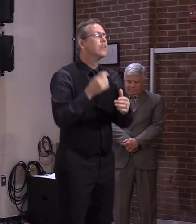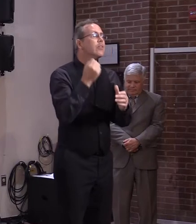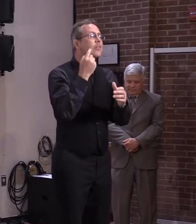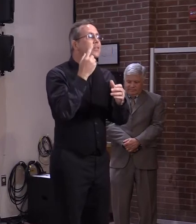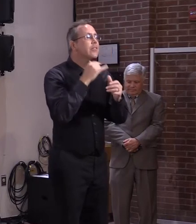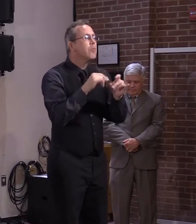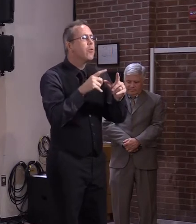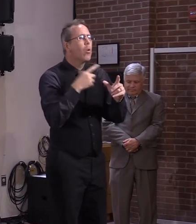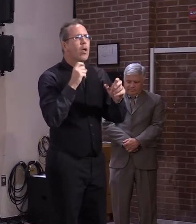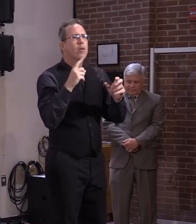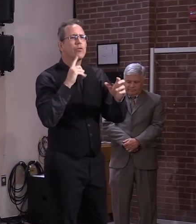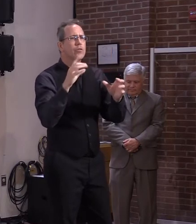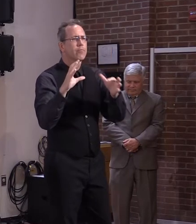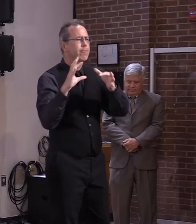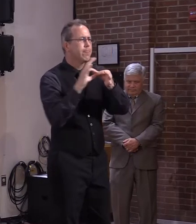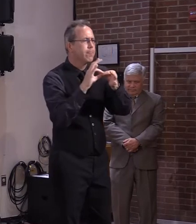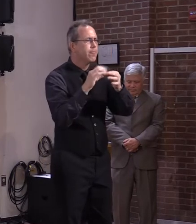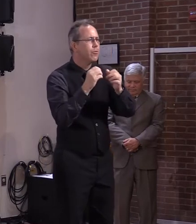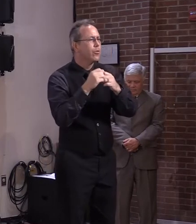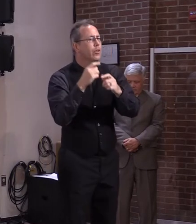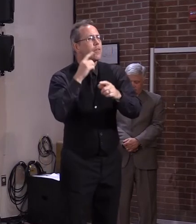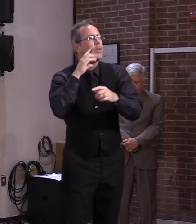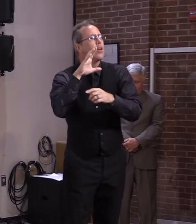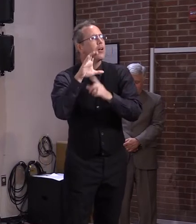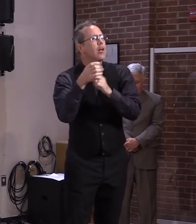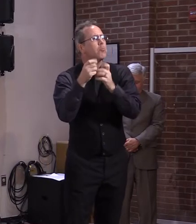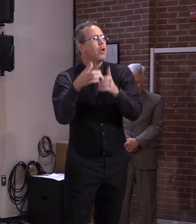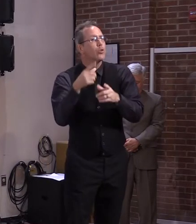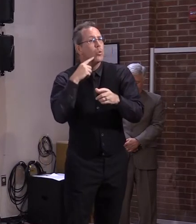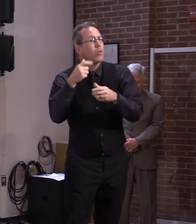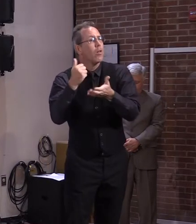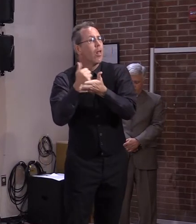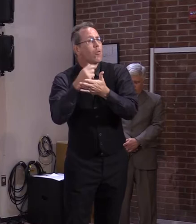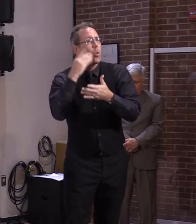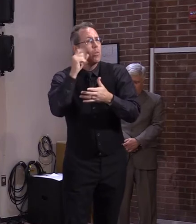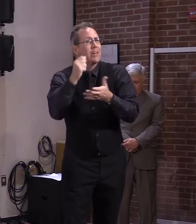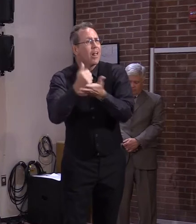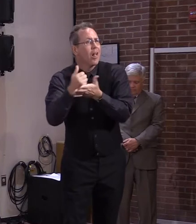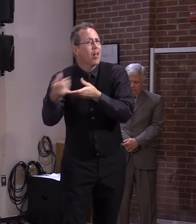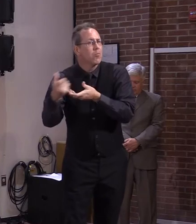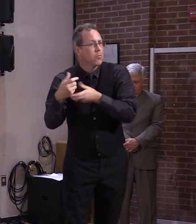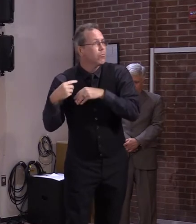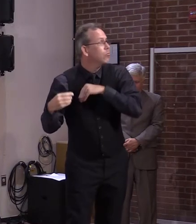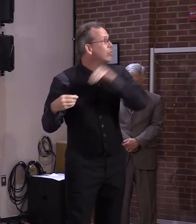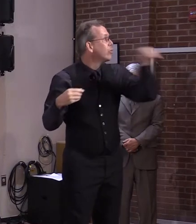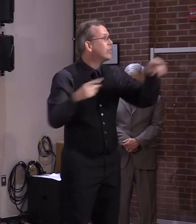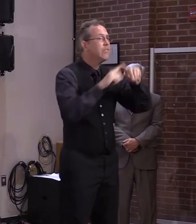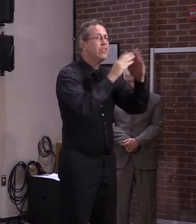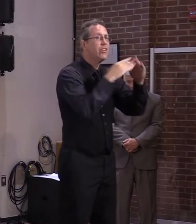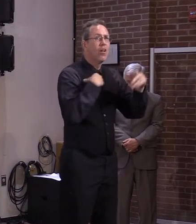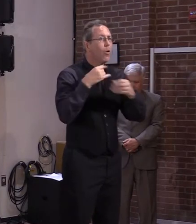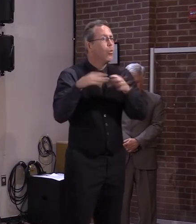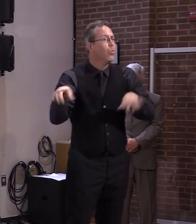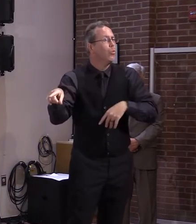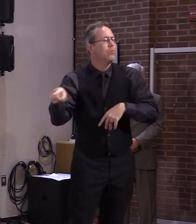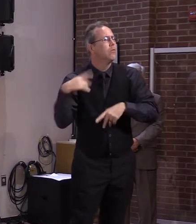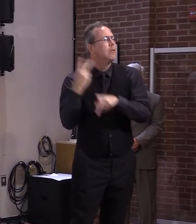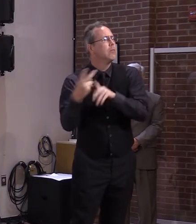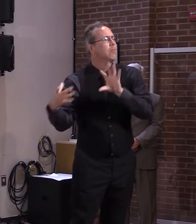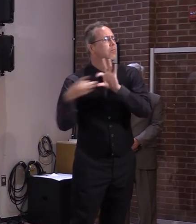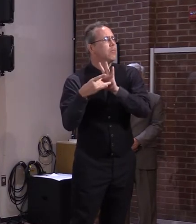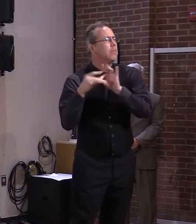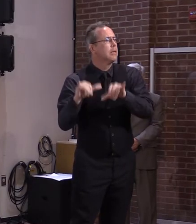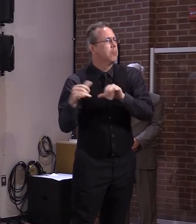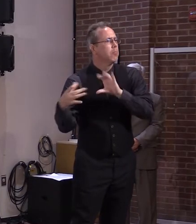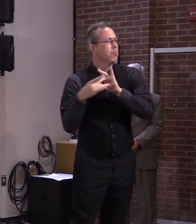case management, which is crucial for someone to move on to permanent housing. So we're going to need to work with our partners to coordinate the movement